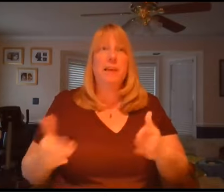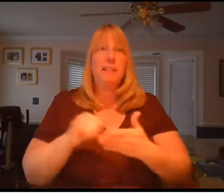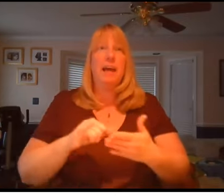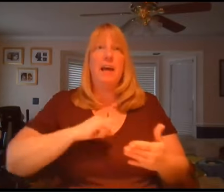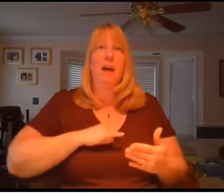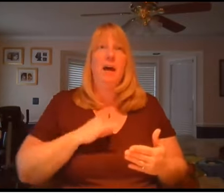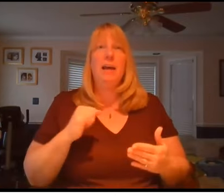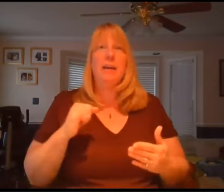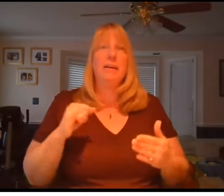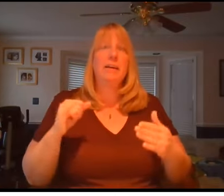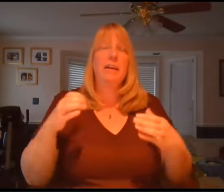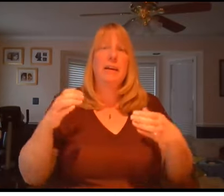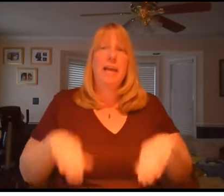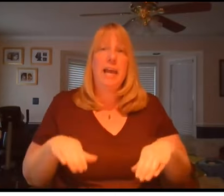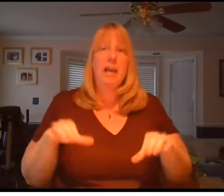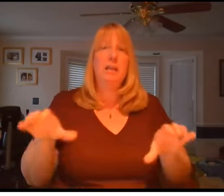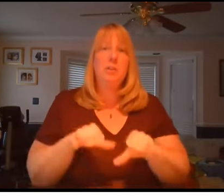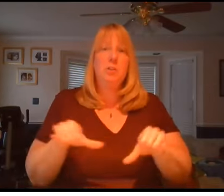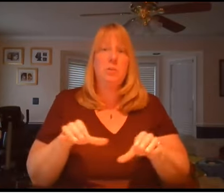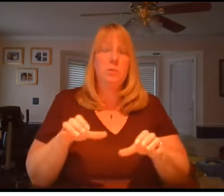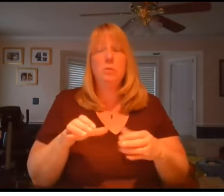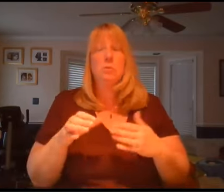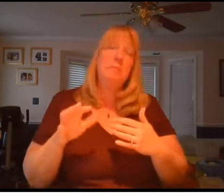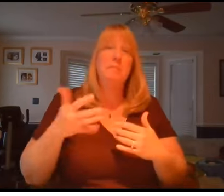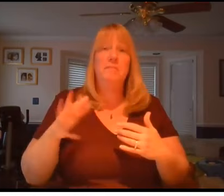It is something that I can do